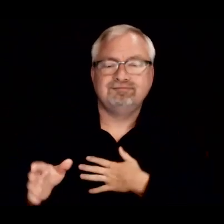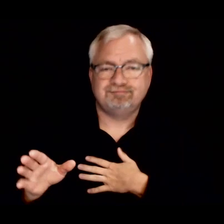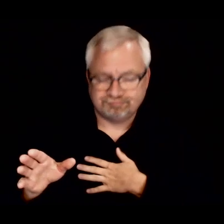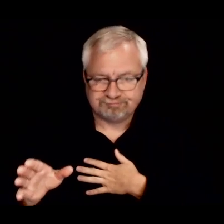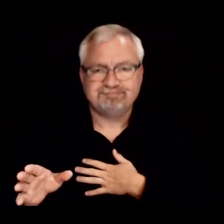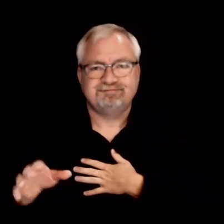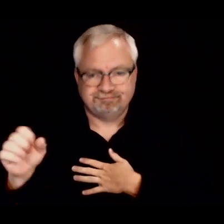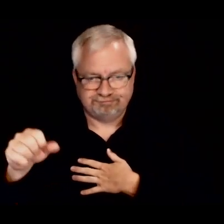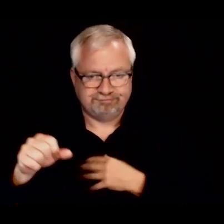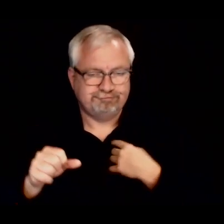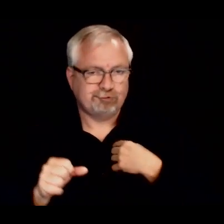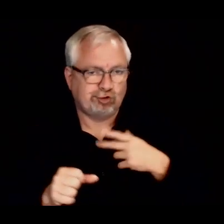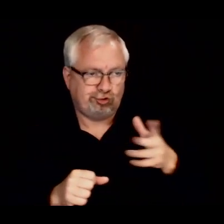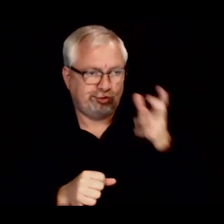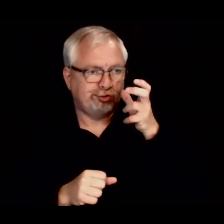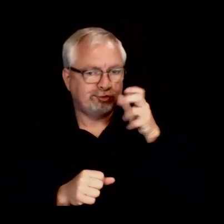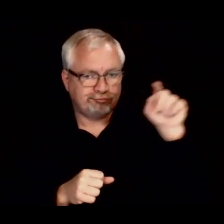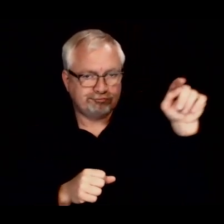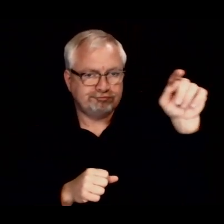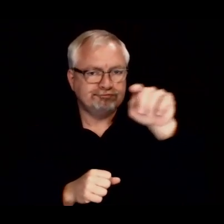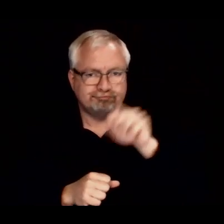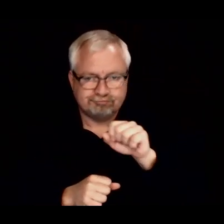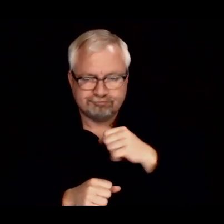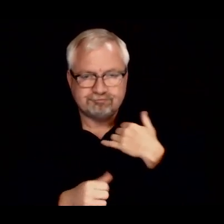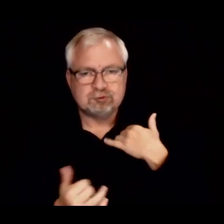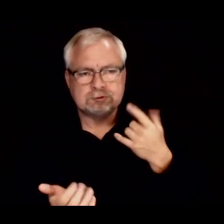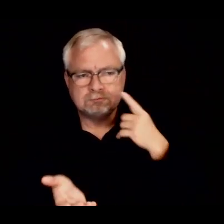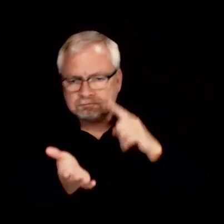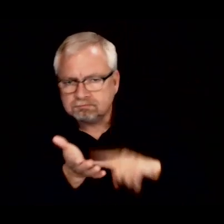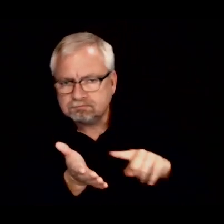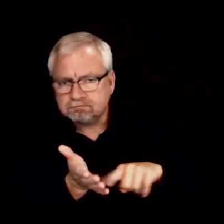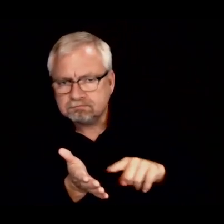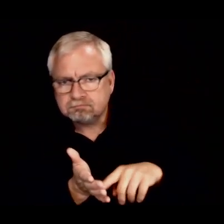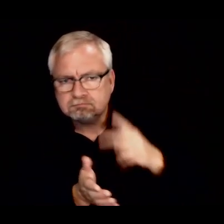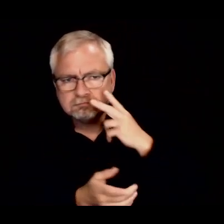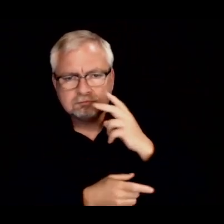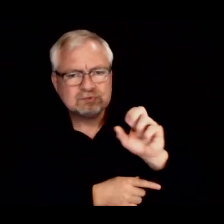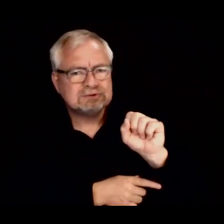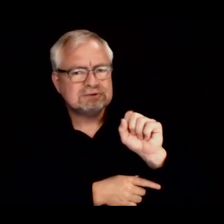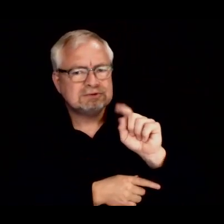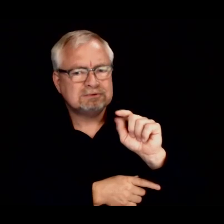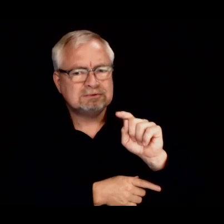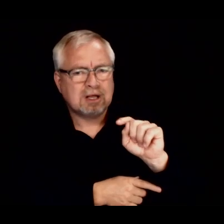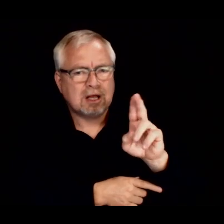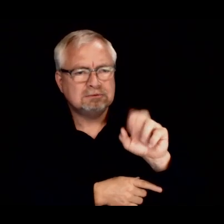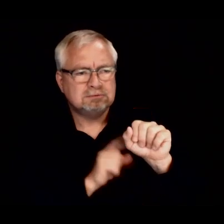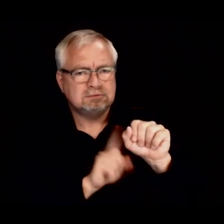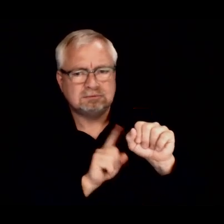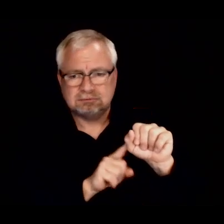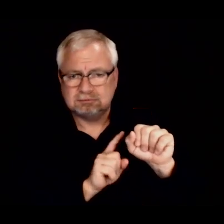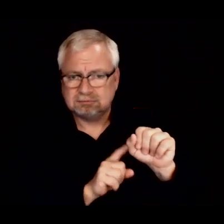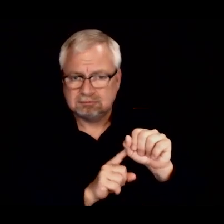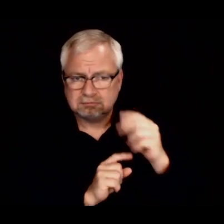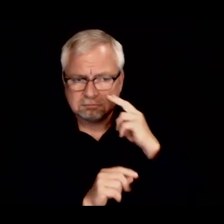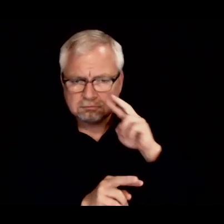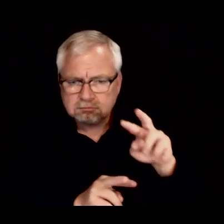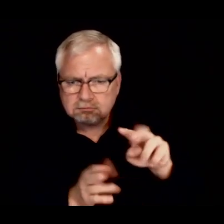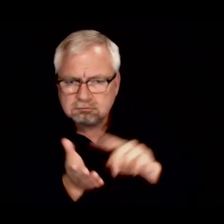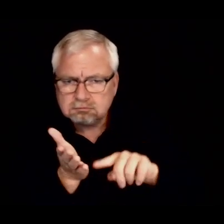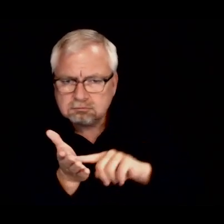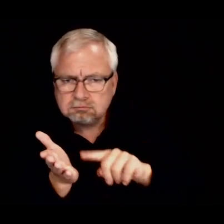the inspection, the status of inspection records, and we're checking on that. One of my colleagues is, I